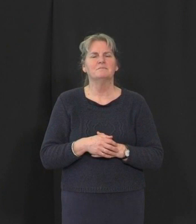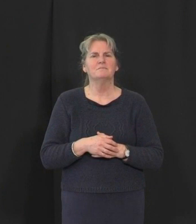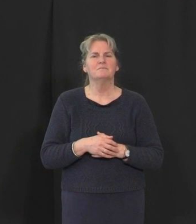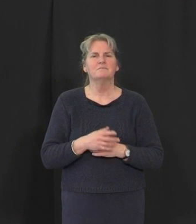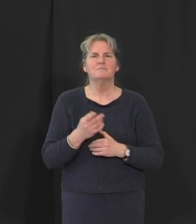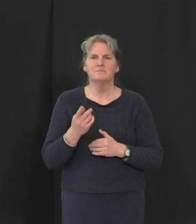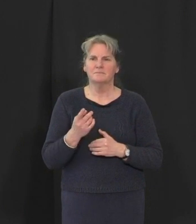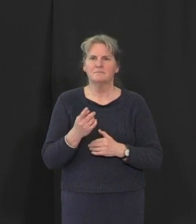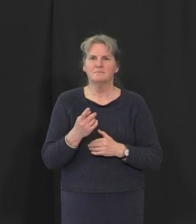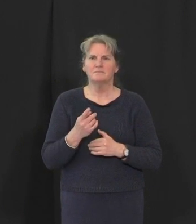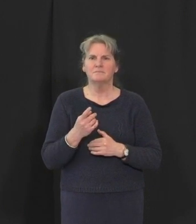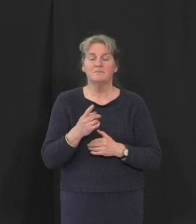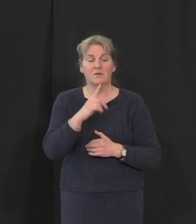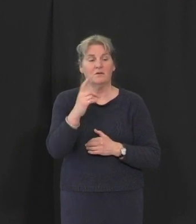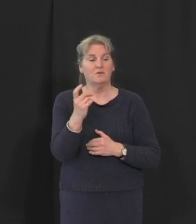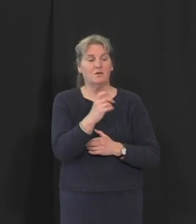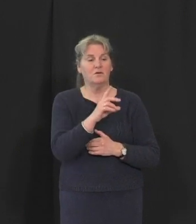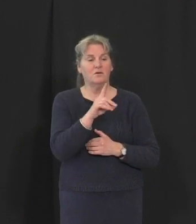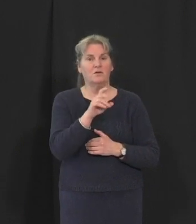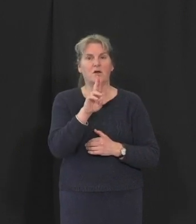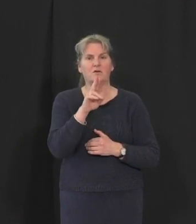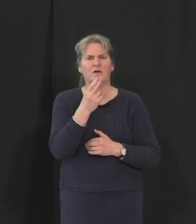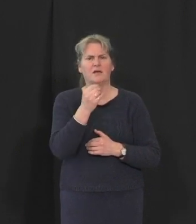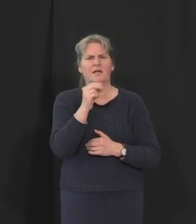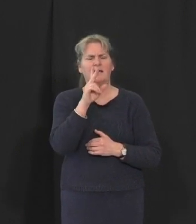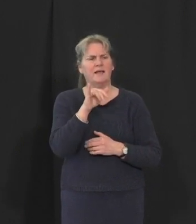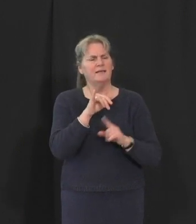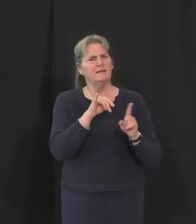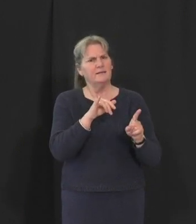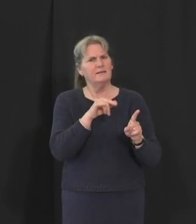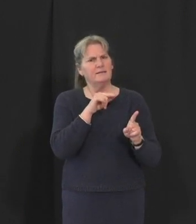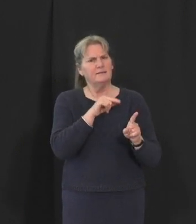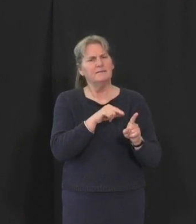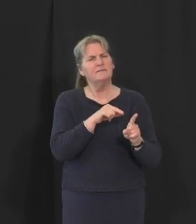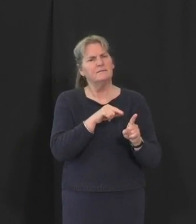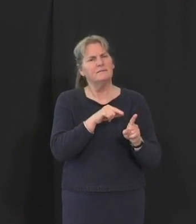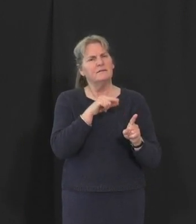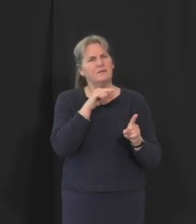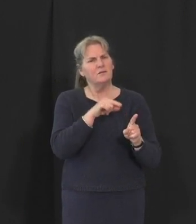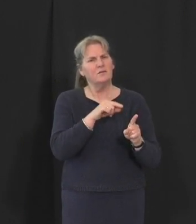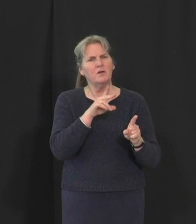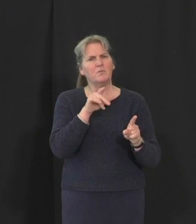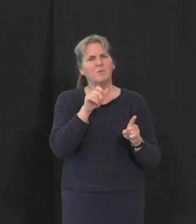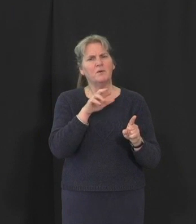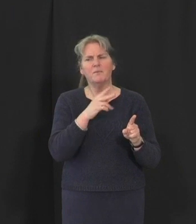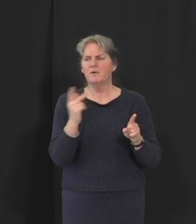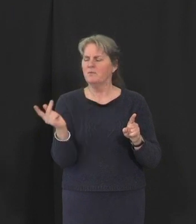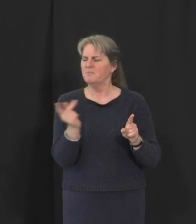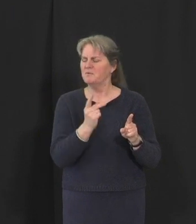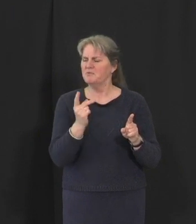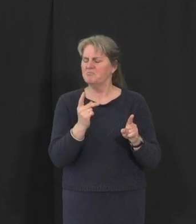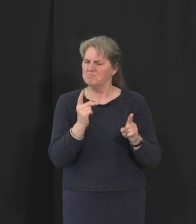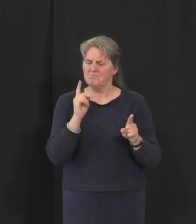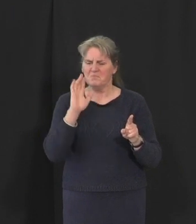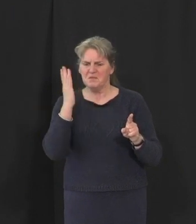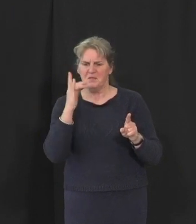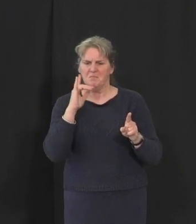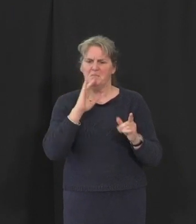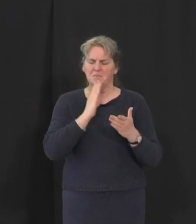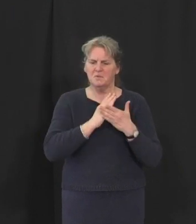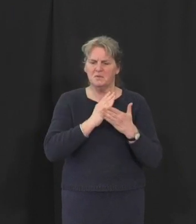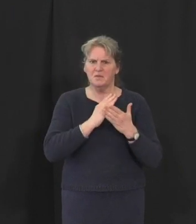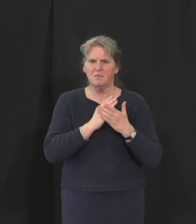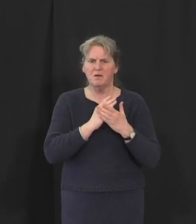So this is a question for Dr. Hanley, and it's something that both Dr. Hanley, you and Premier Silver alluded to. More people